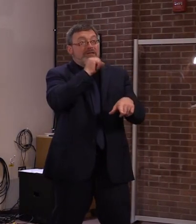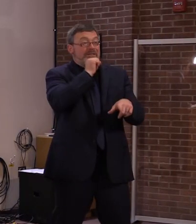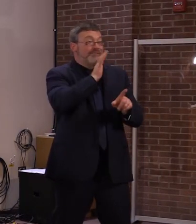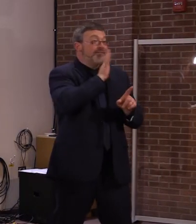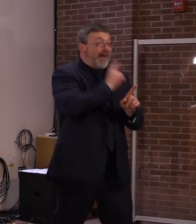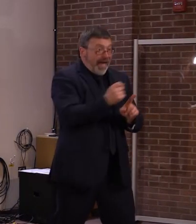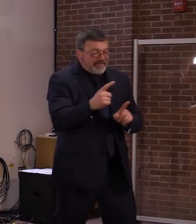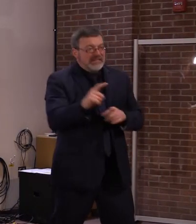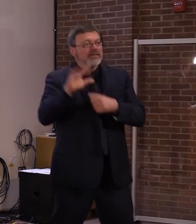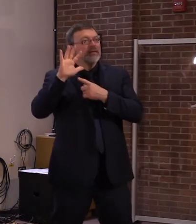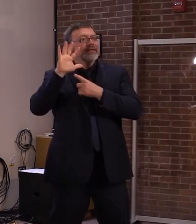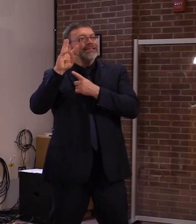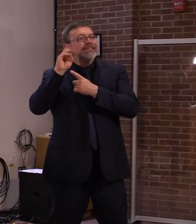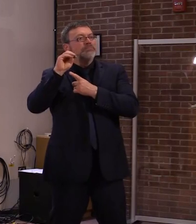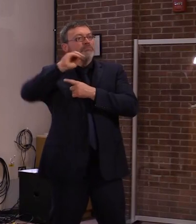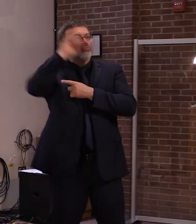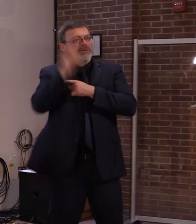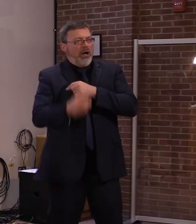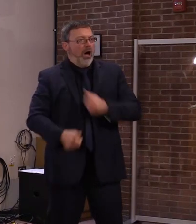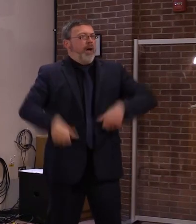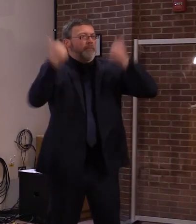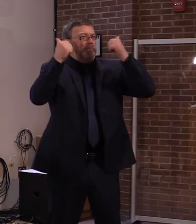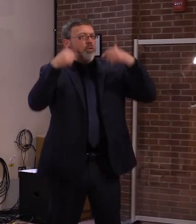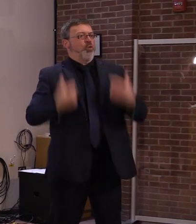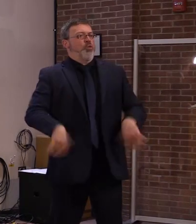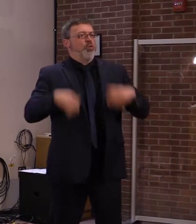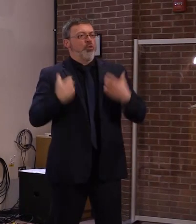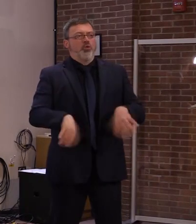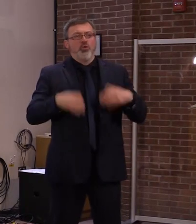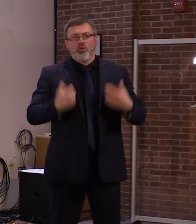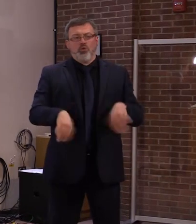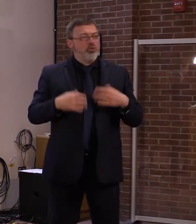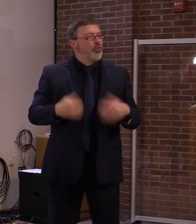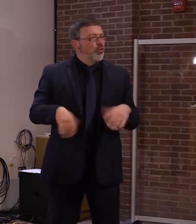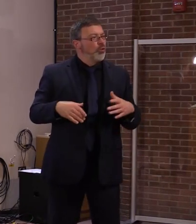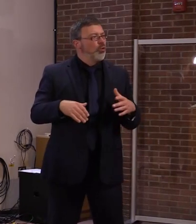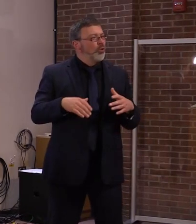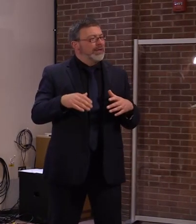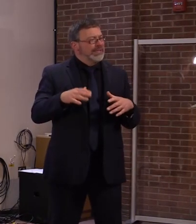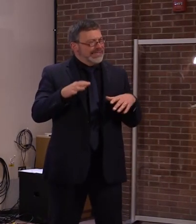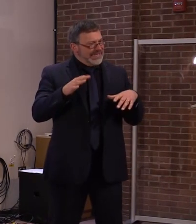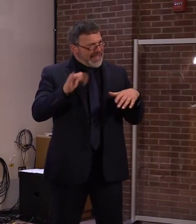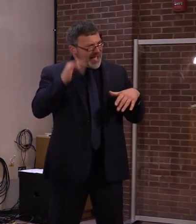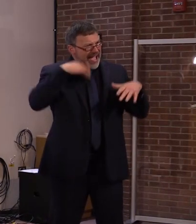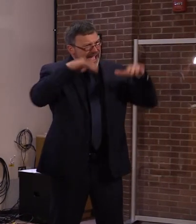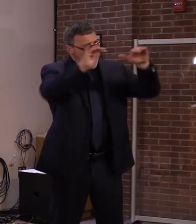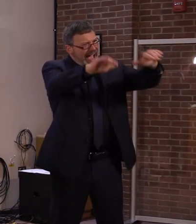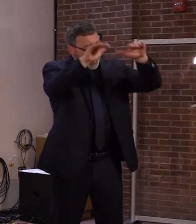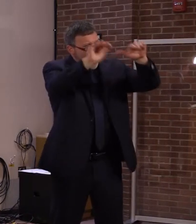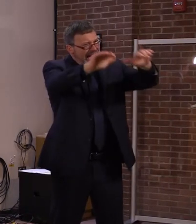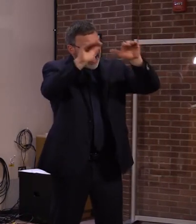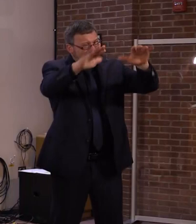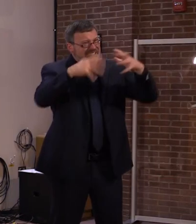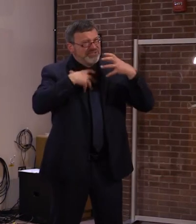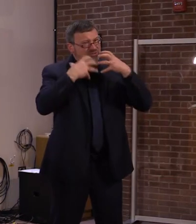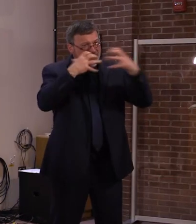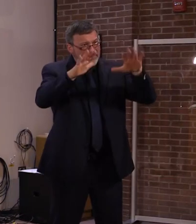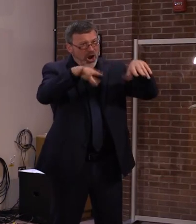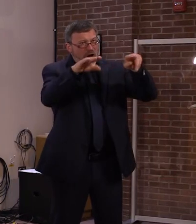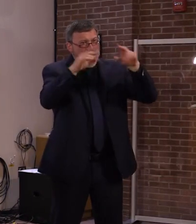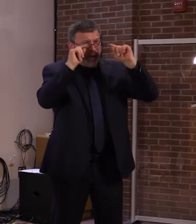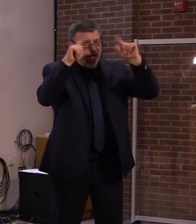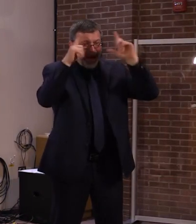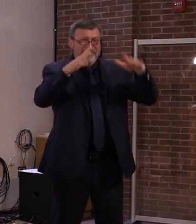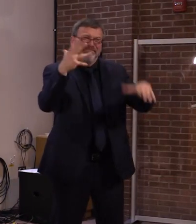So again, all the more important to get that age group vaccinated. Good to hear that we're off to a strong start, but really important to get as